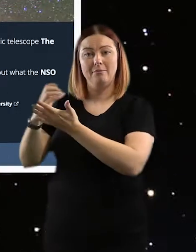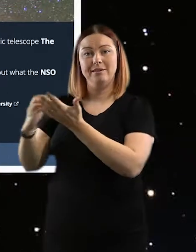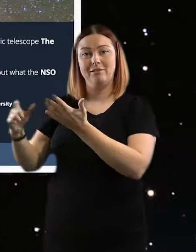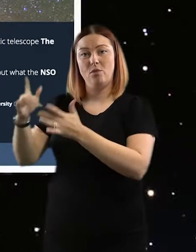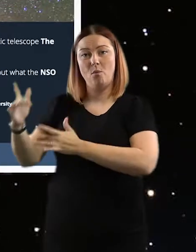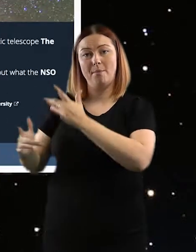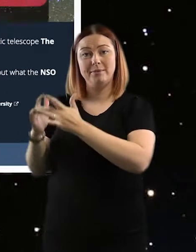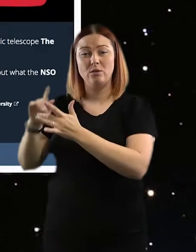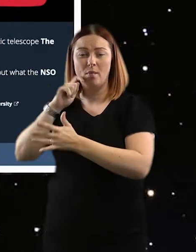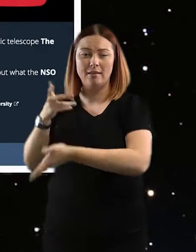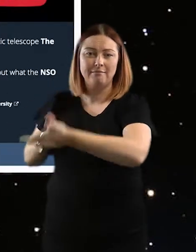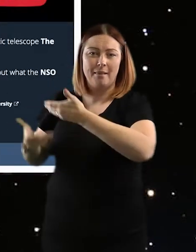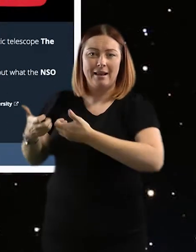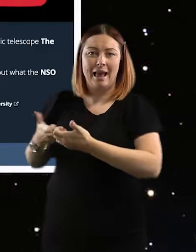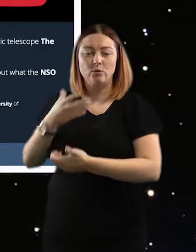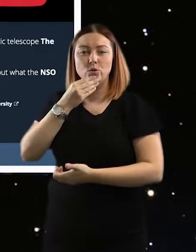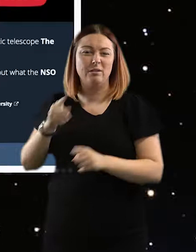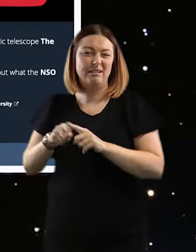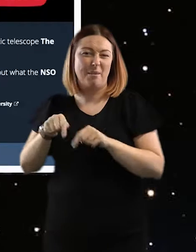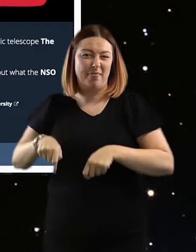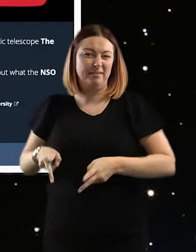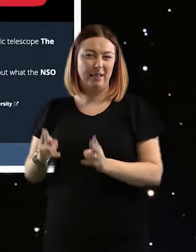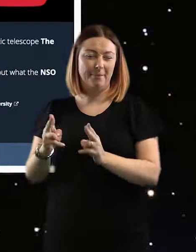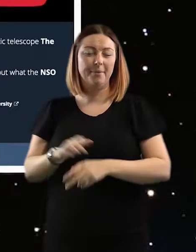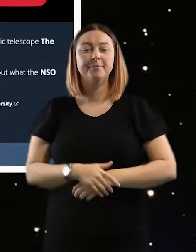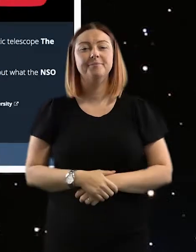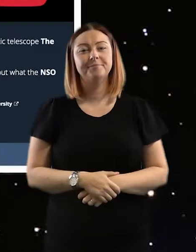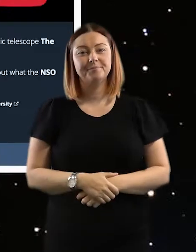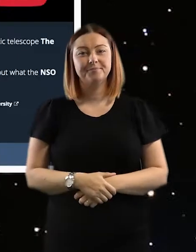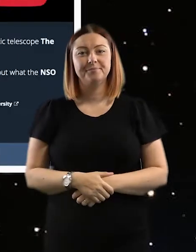will explain the same as what this video will.